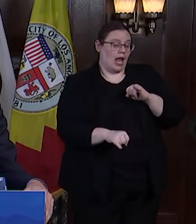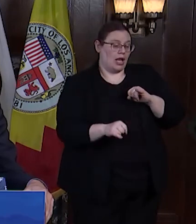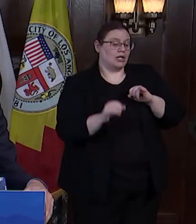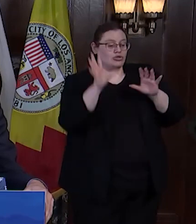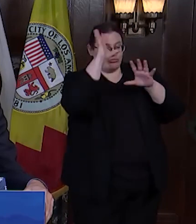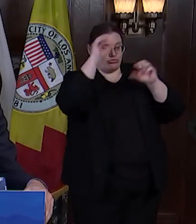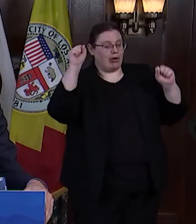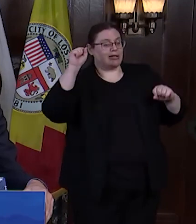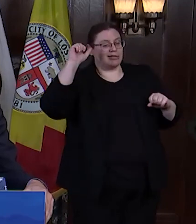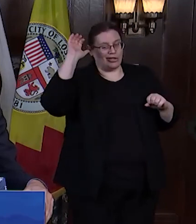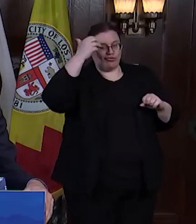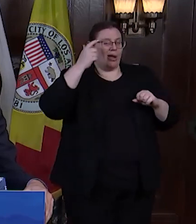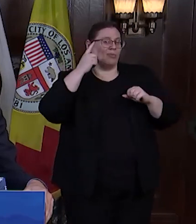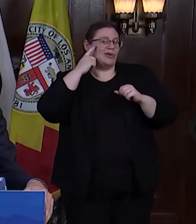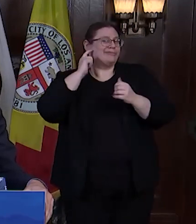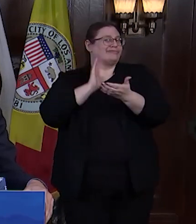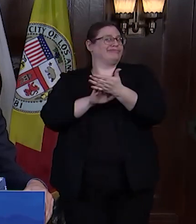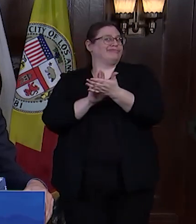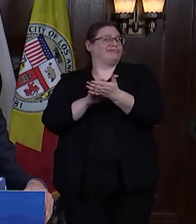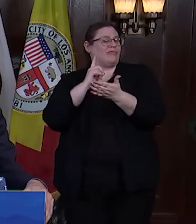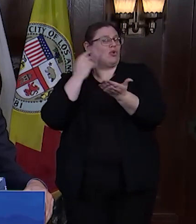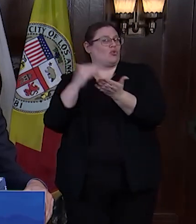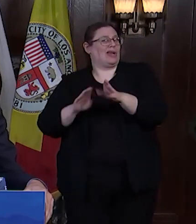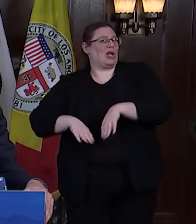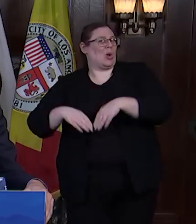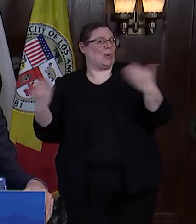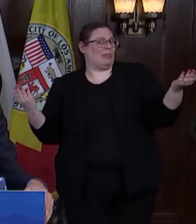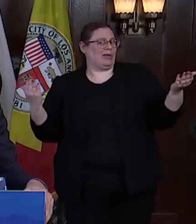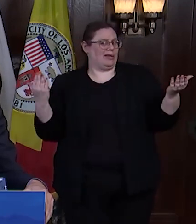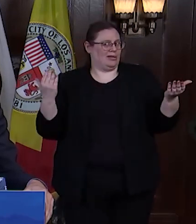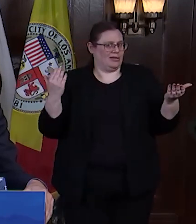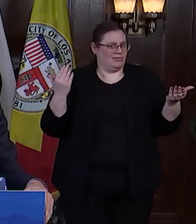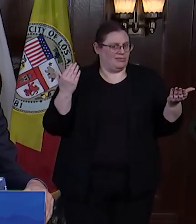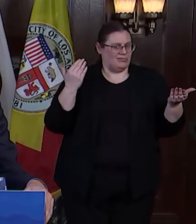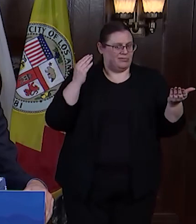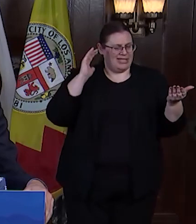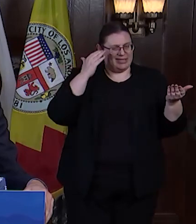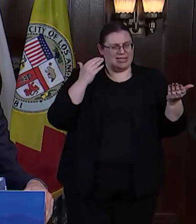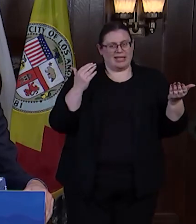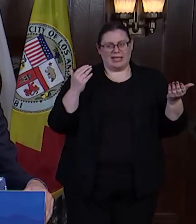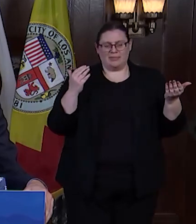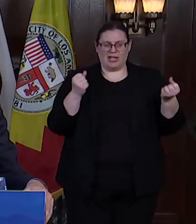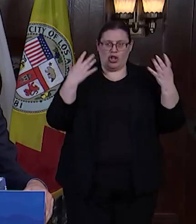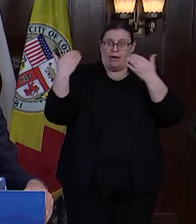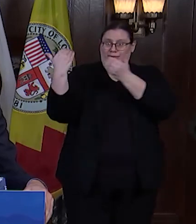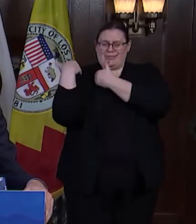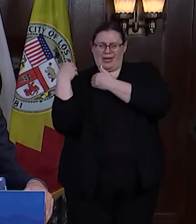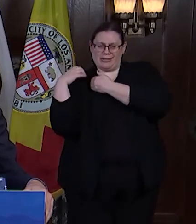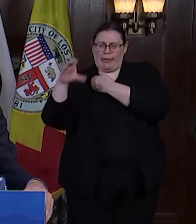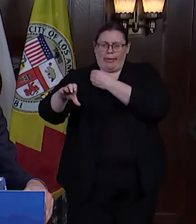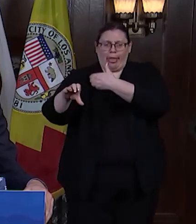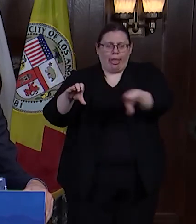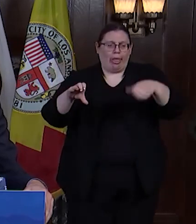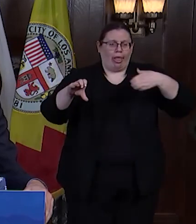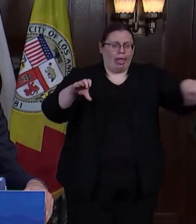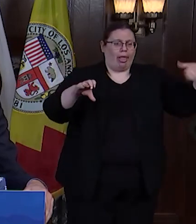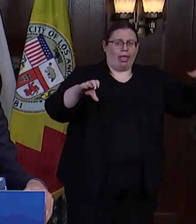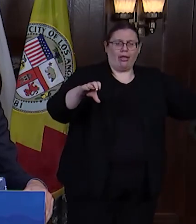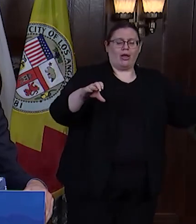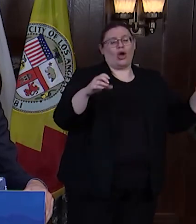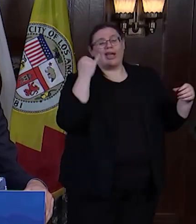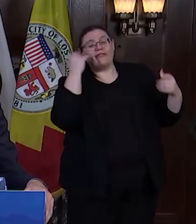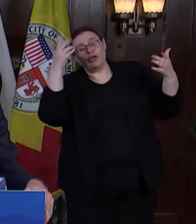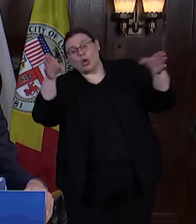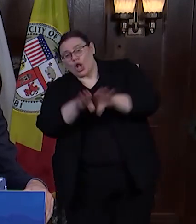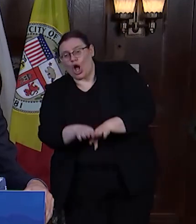President Trump would get the credit for reopening, even though it sounds like they sort of abdicated a lot of the responsibilities about how to close and how